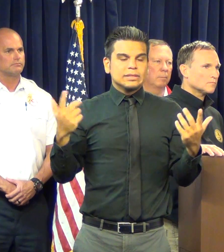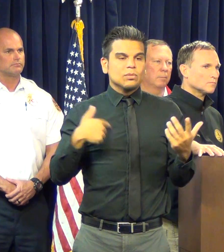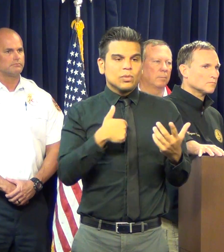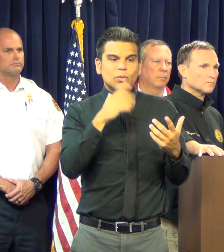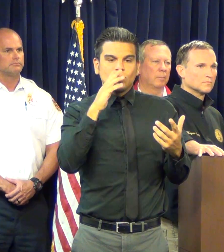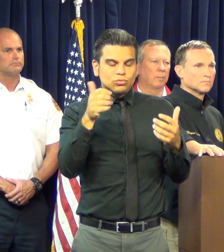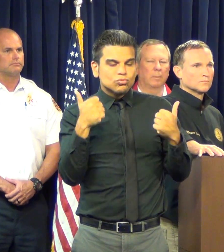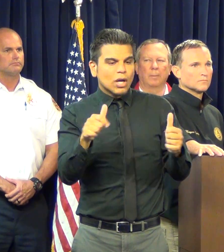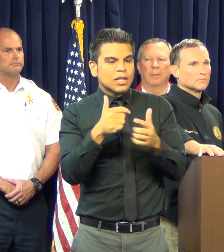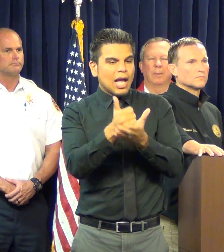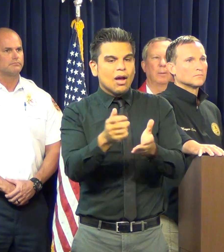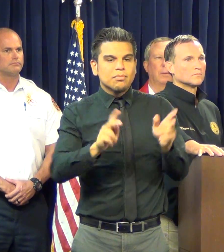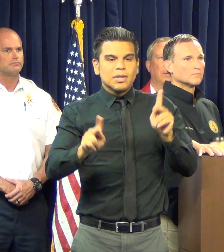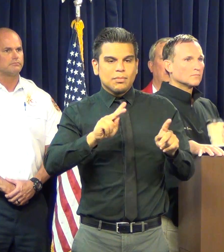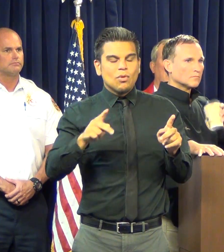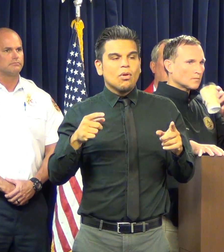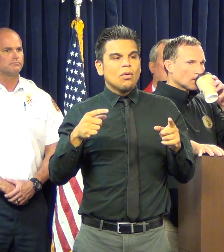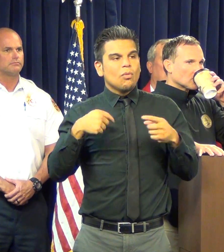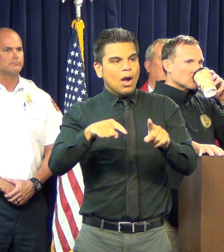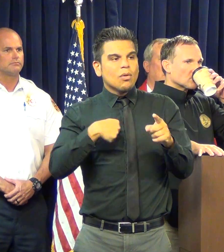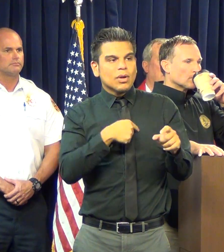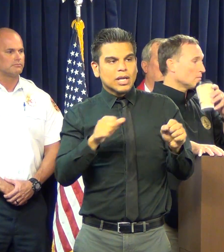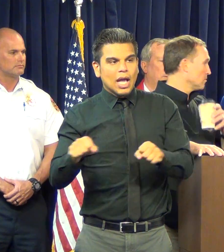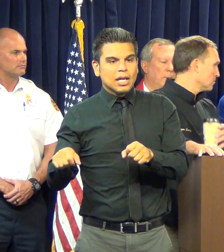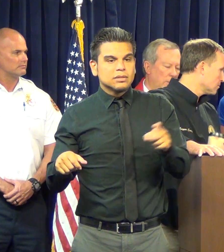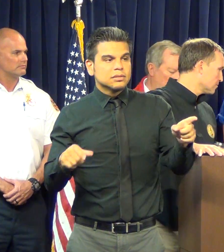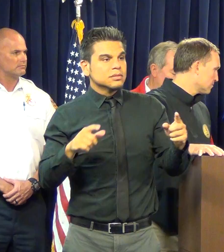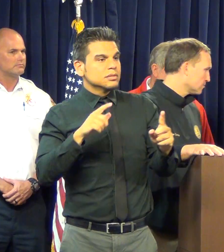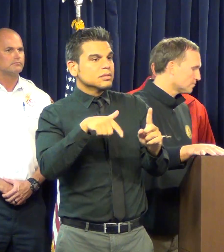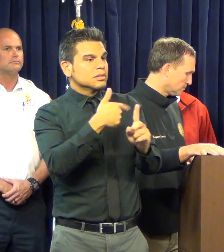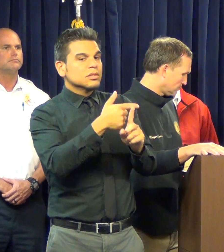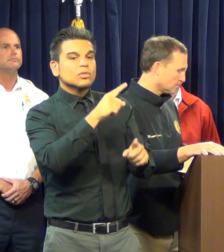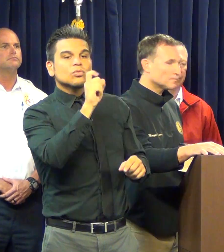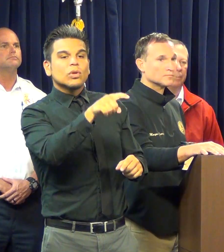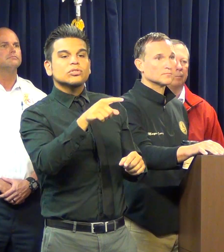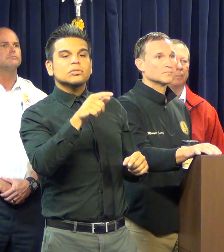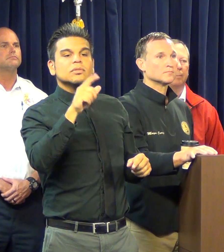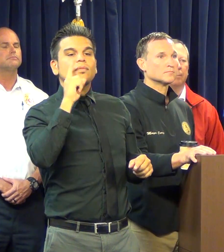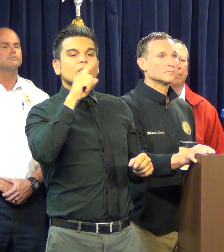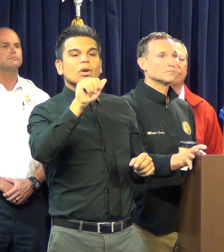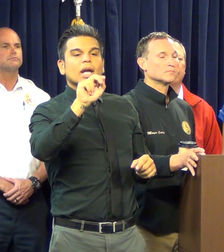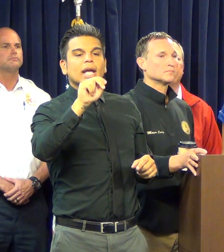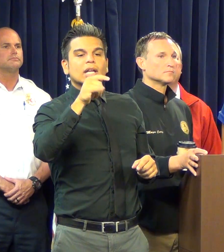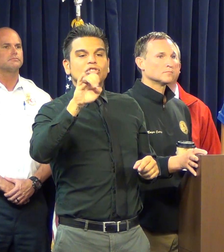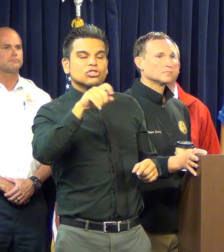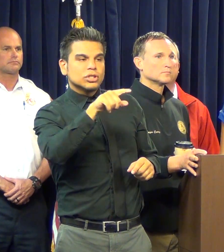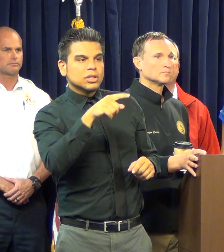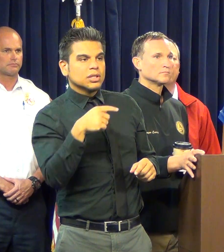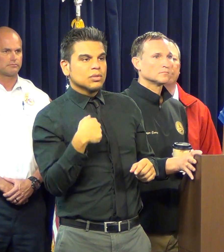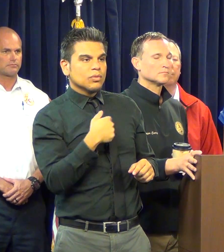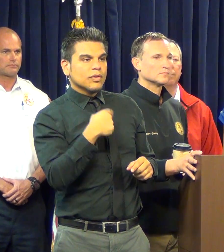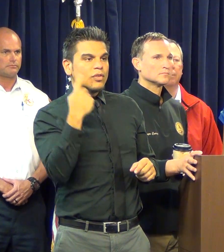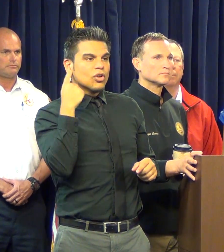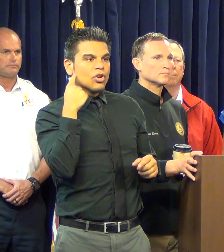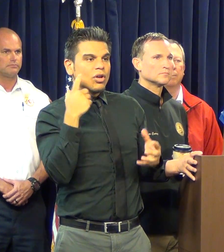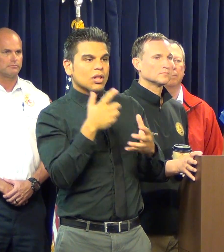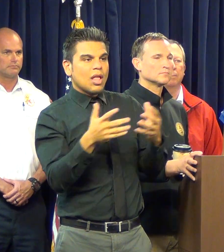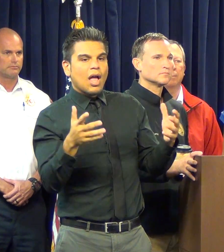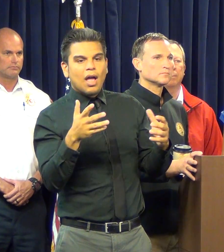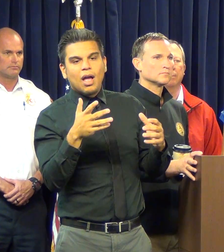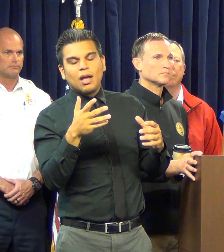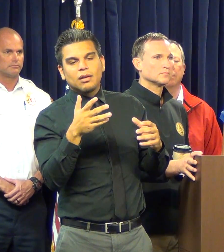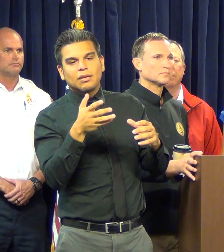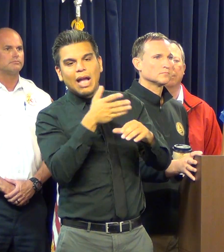So. Just a question for the National Weather Service, Andy. Yes, sir. We've been hearing a lot after the storm, but really coming up since,